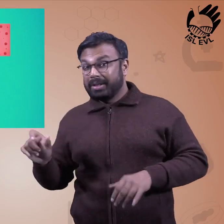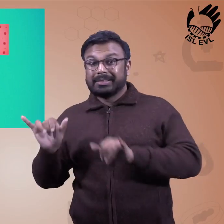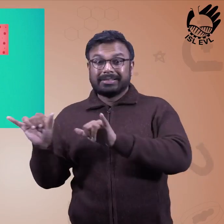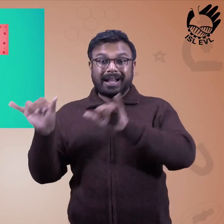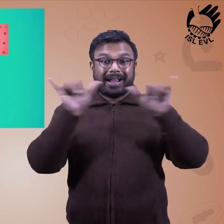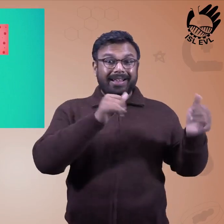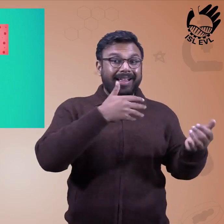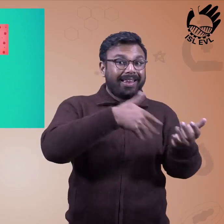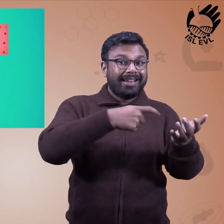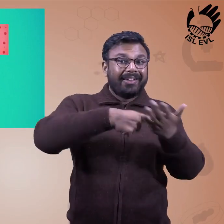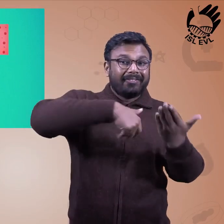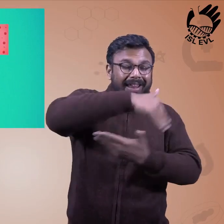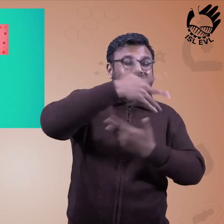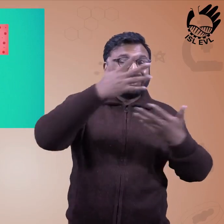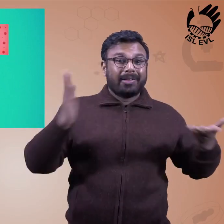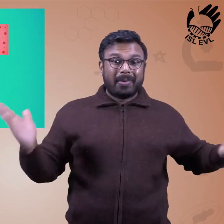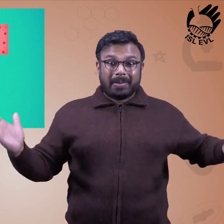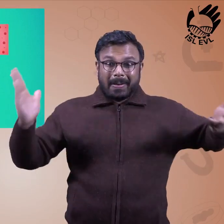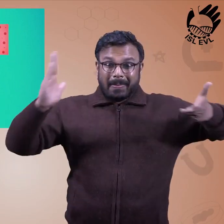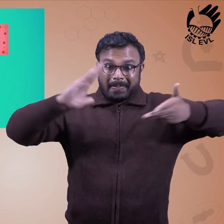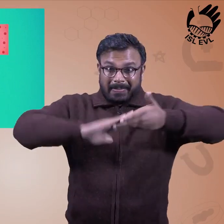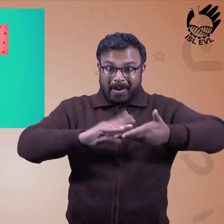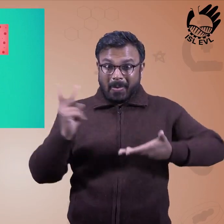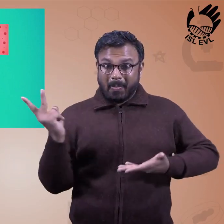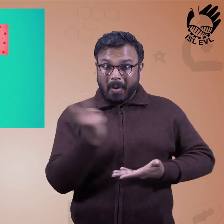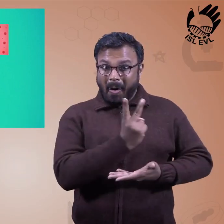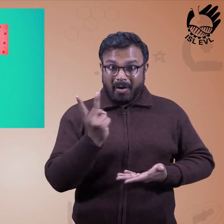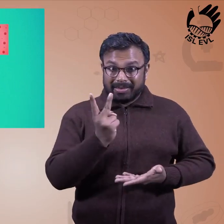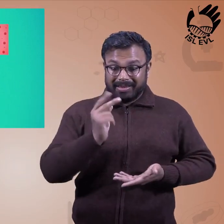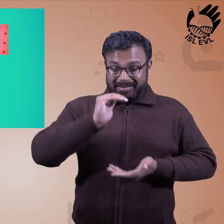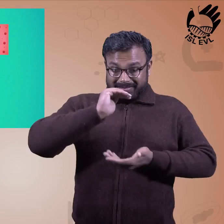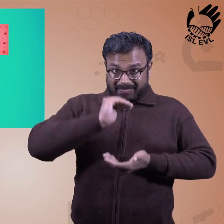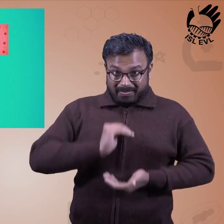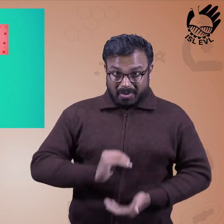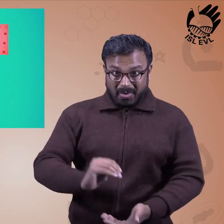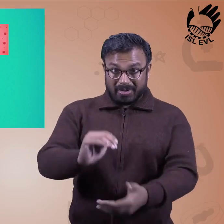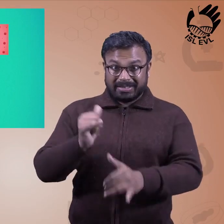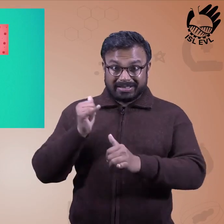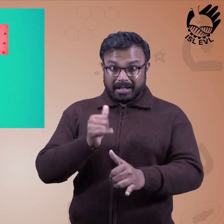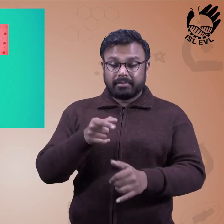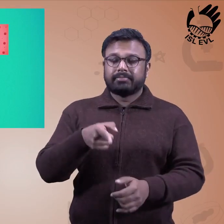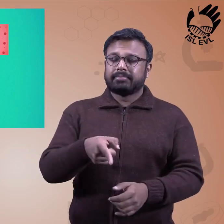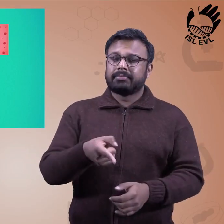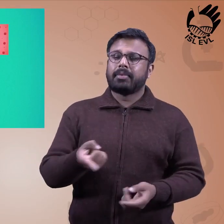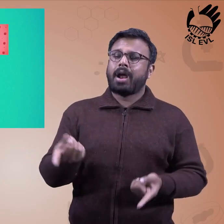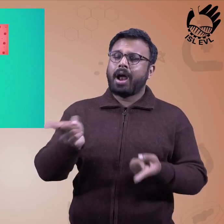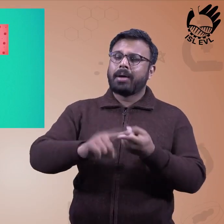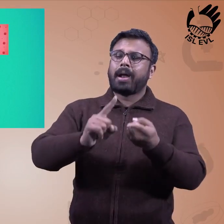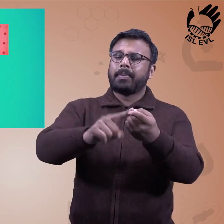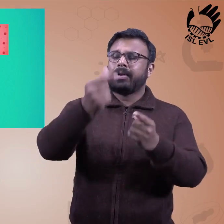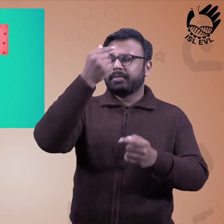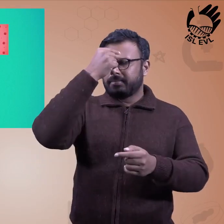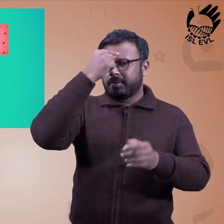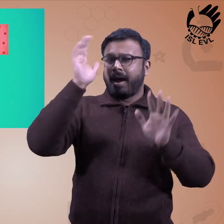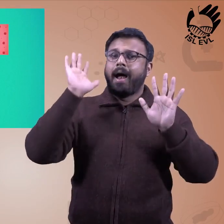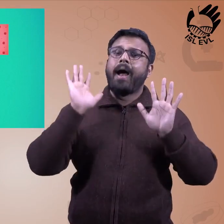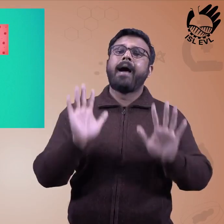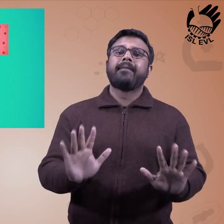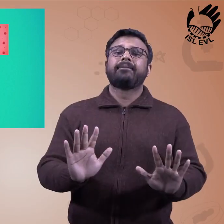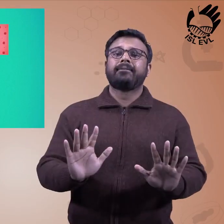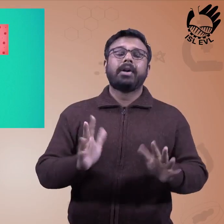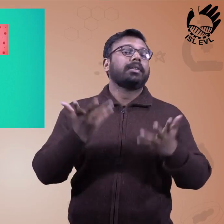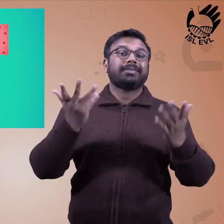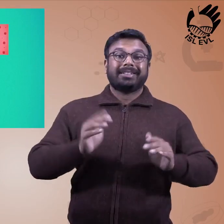The problem arises when two such people have biological children together. Their